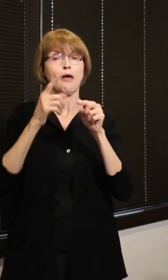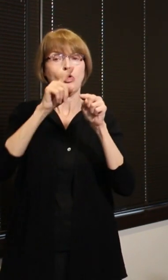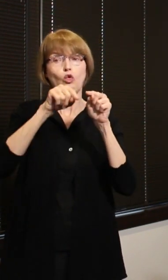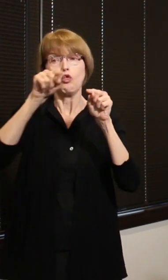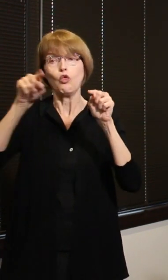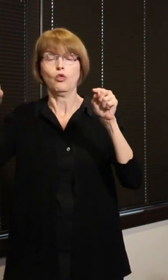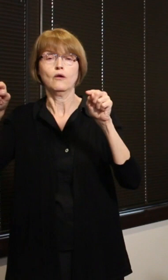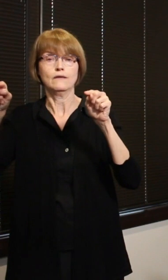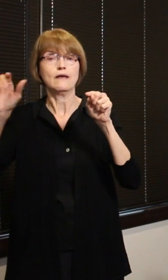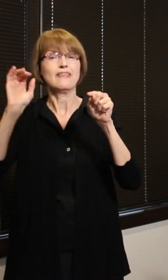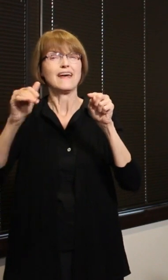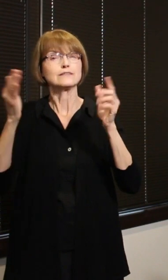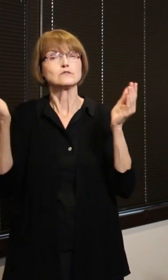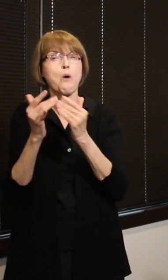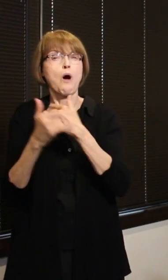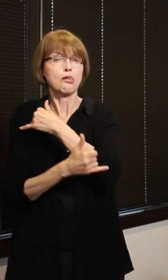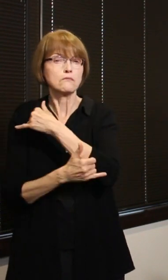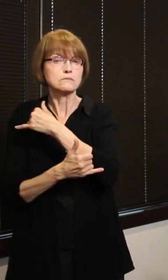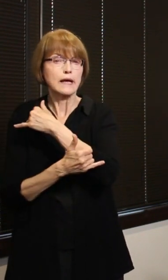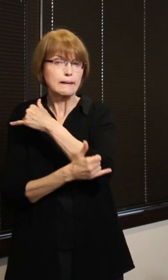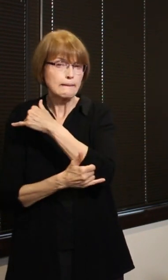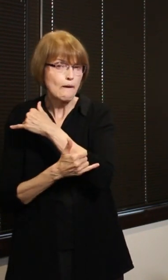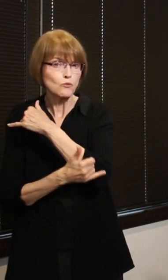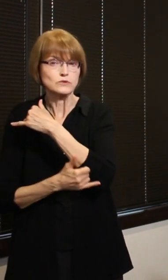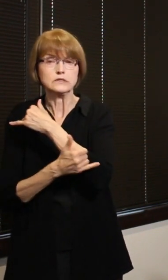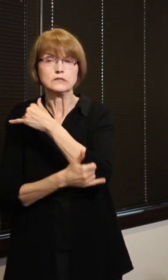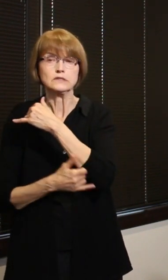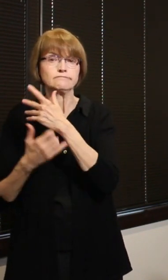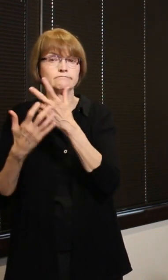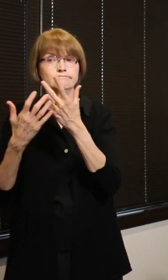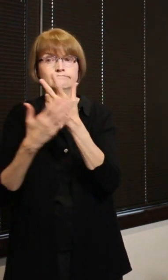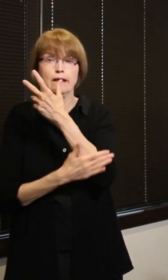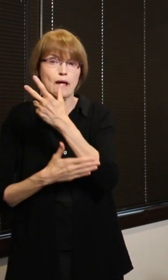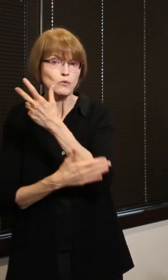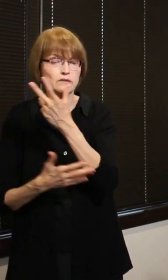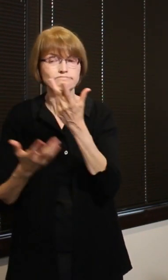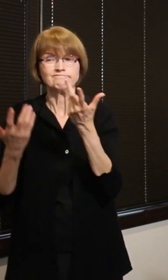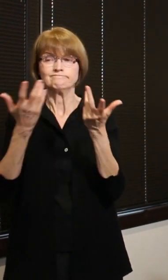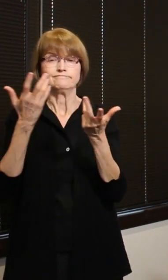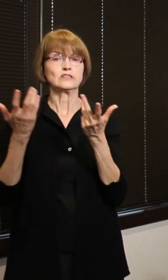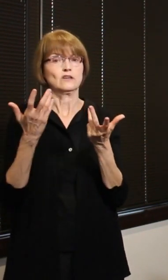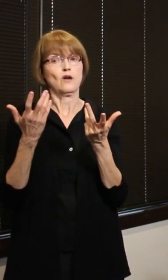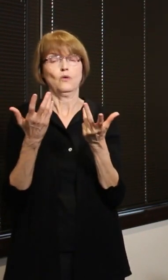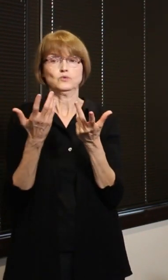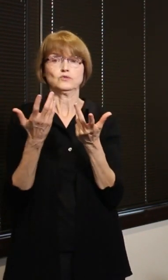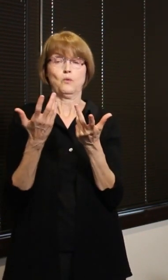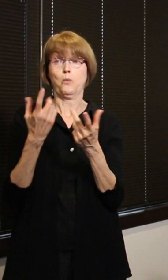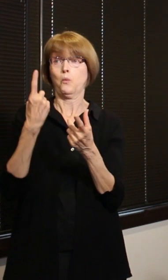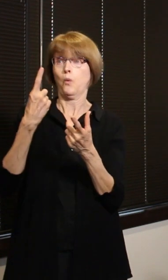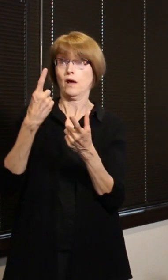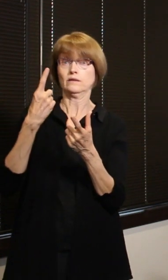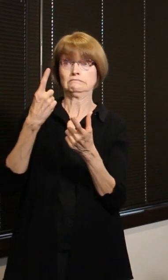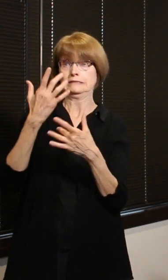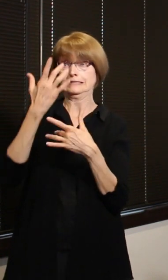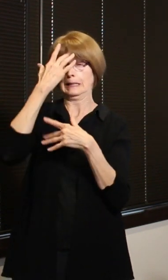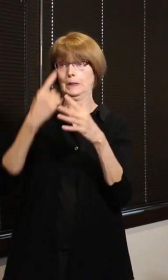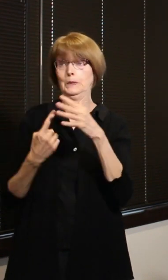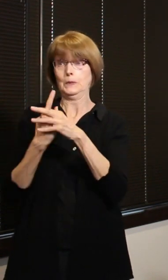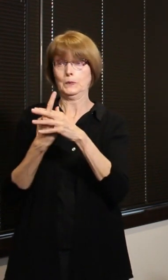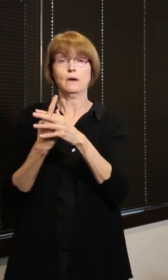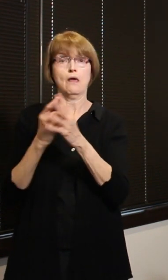those are usually the smaller counties, and so any one case can make that graph go up and down fairly